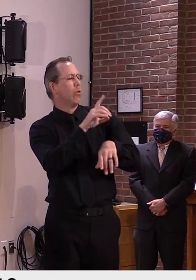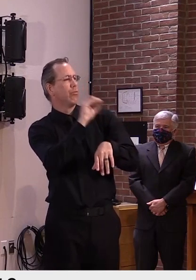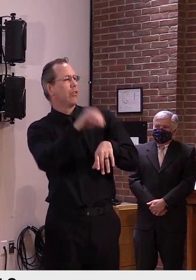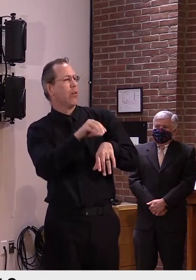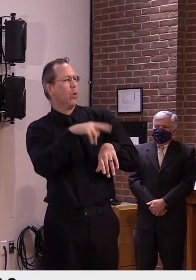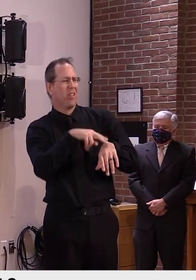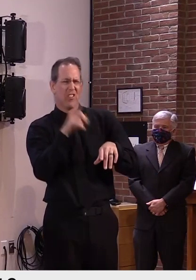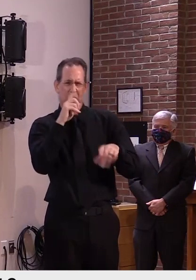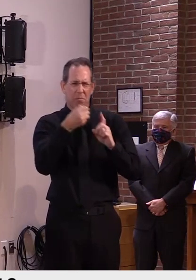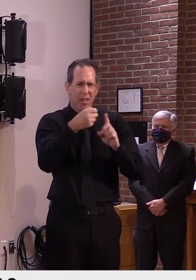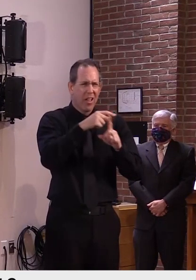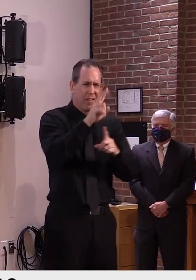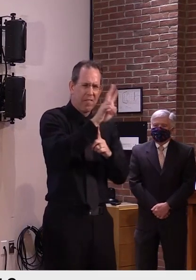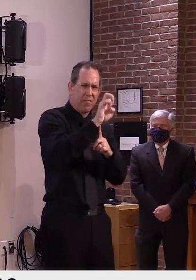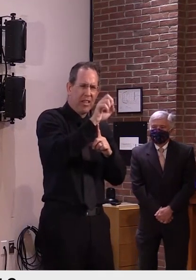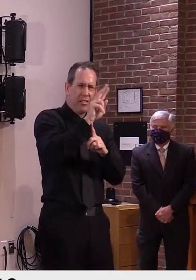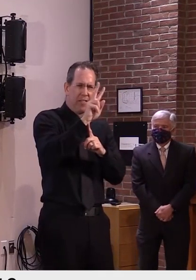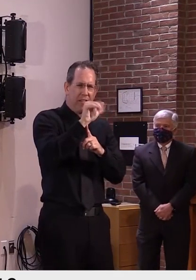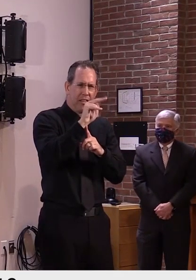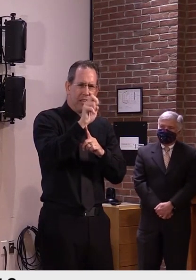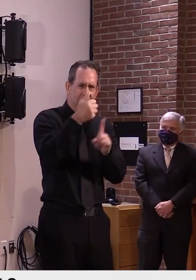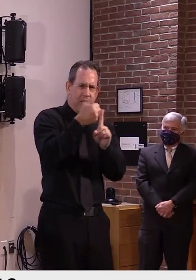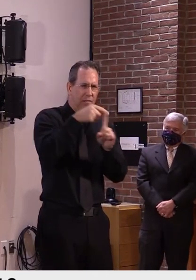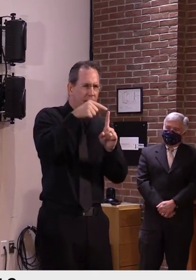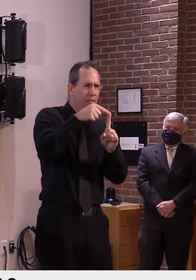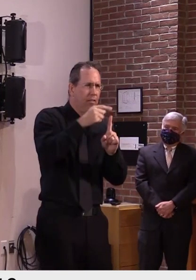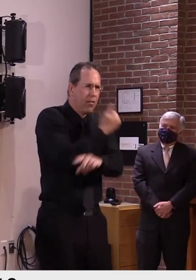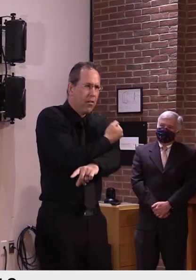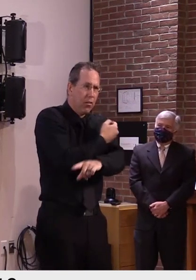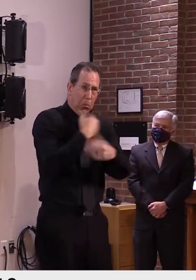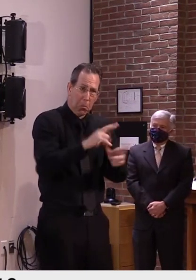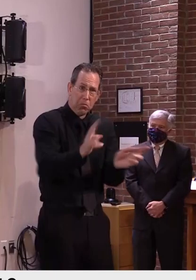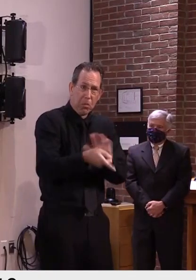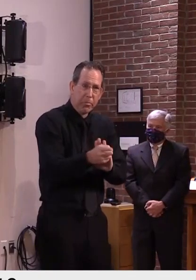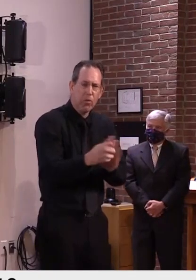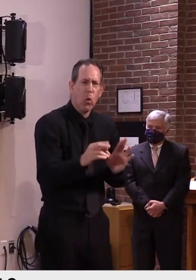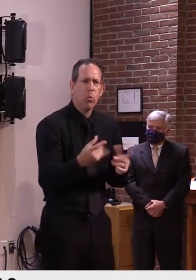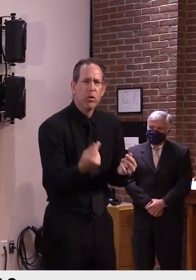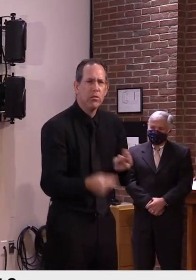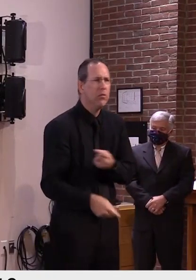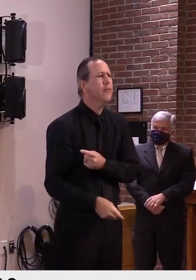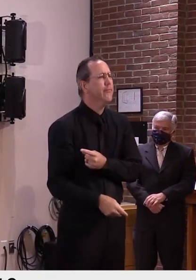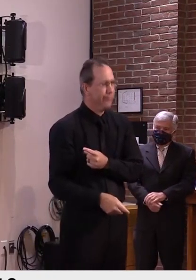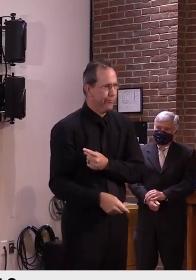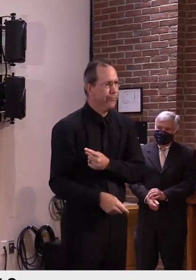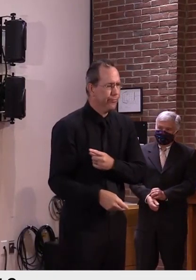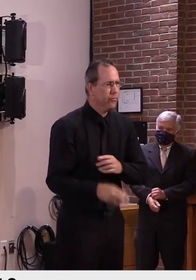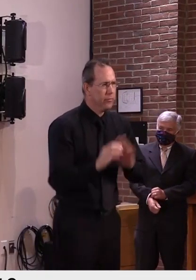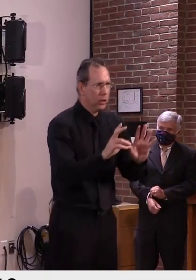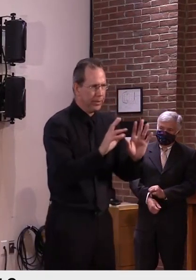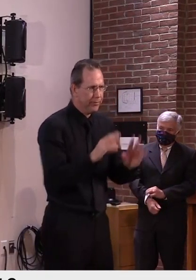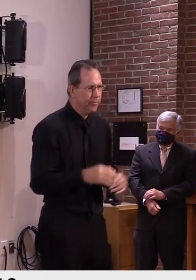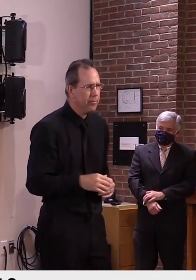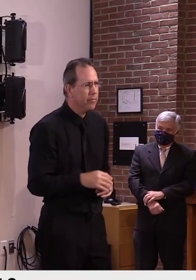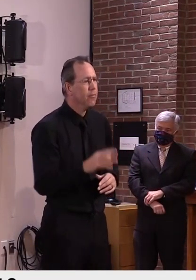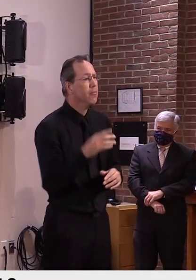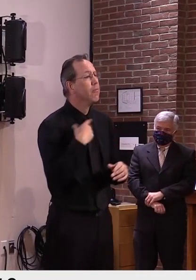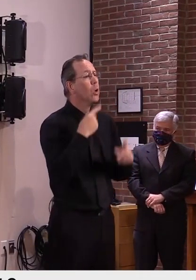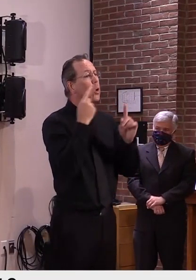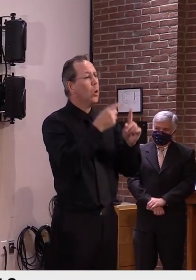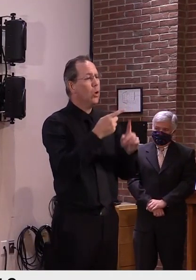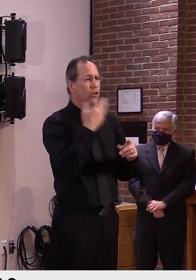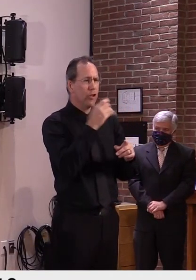unless you watch for subtleties, there's been a subtle change in messaging. Even though we know there is a lot of politicization